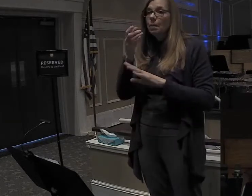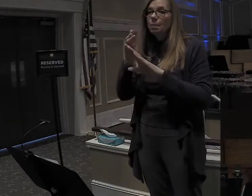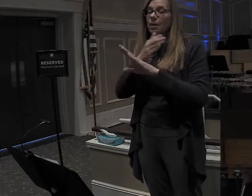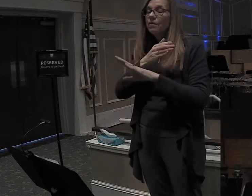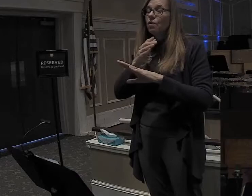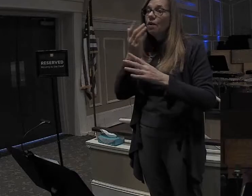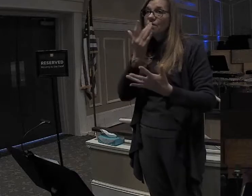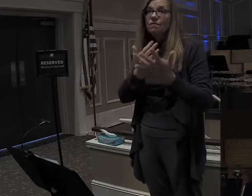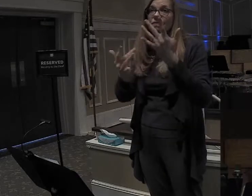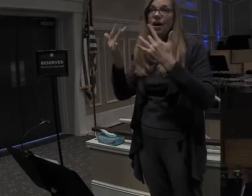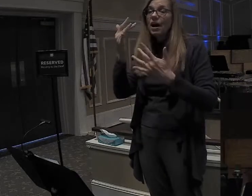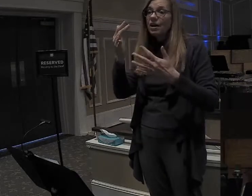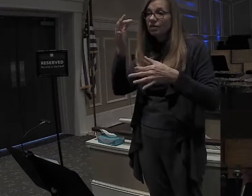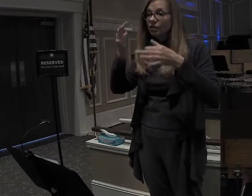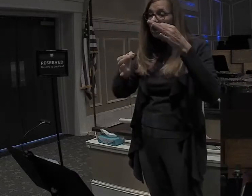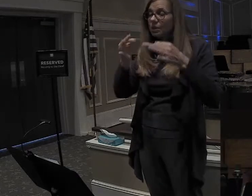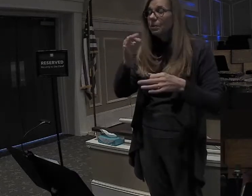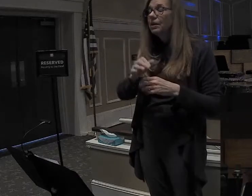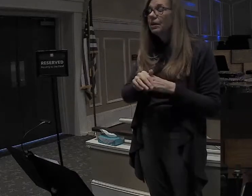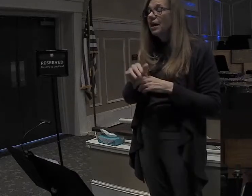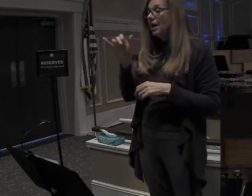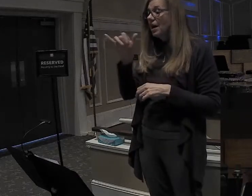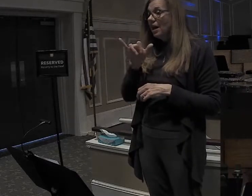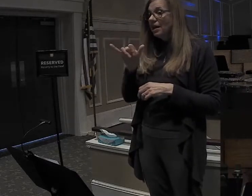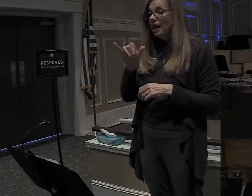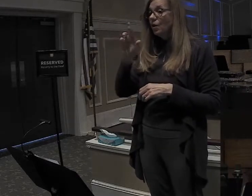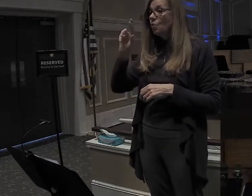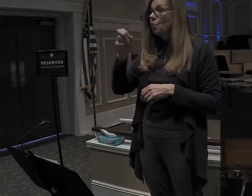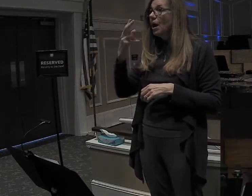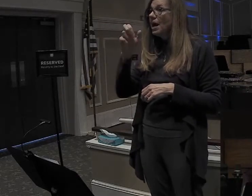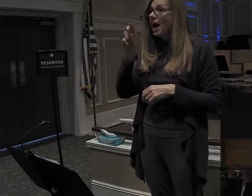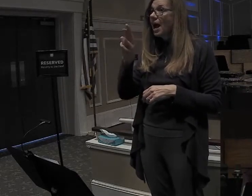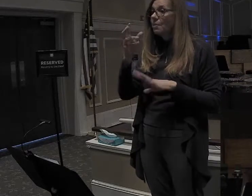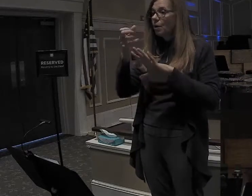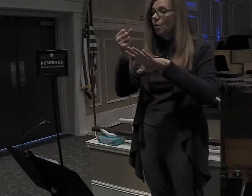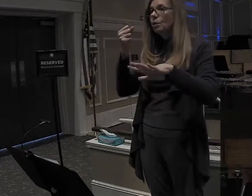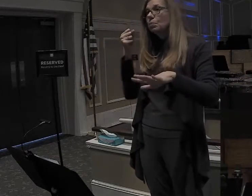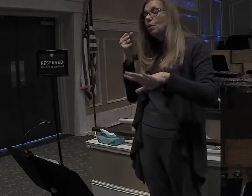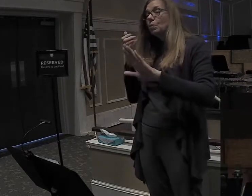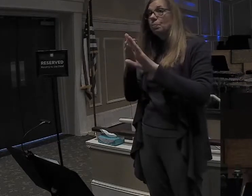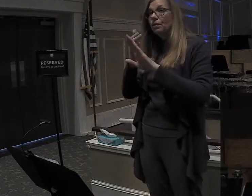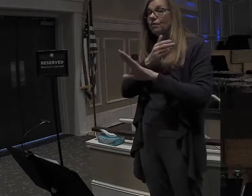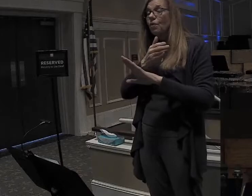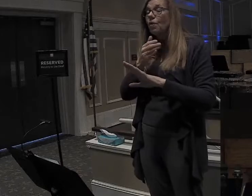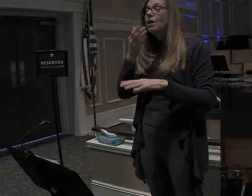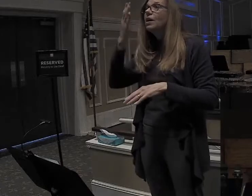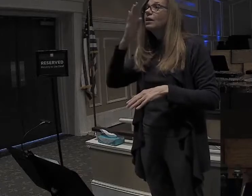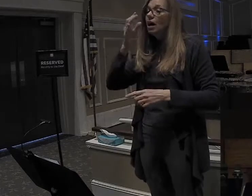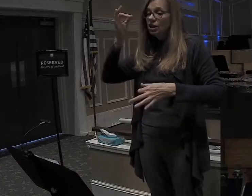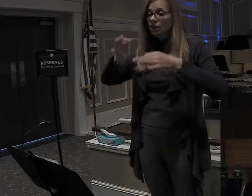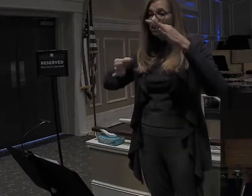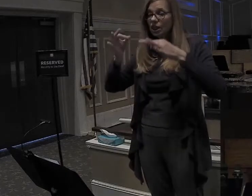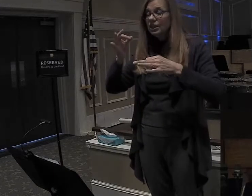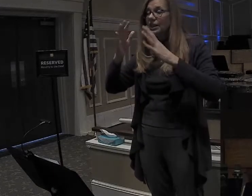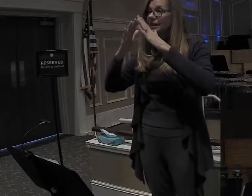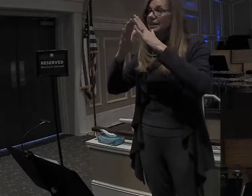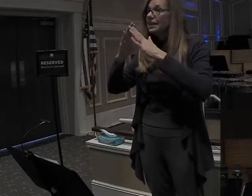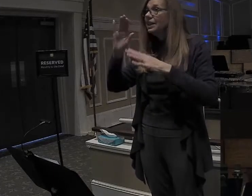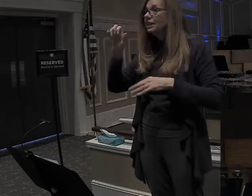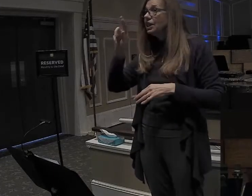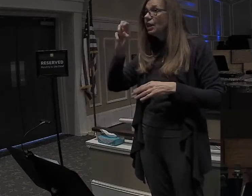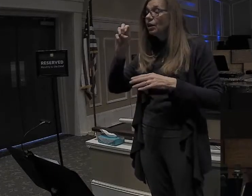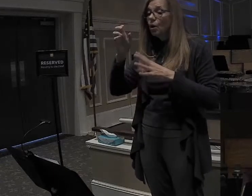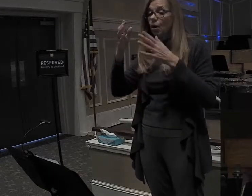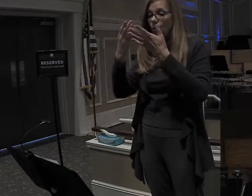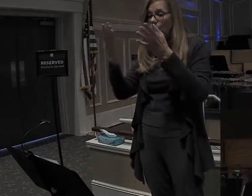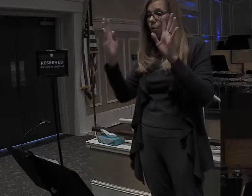the fire of God's judgment falling, like Rahab was removed prior to God bringing judgment on the city of Jericho,